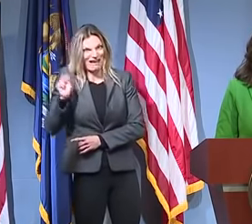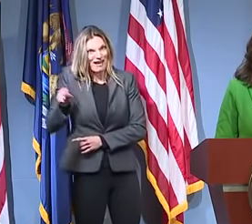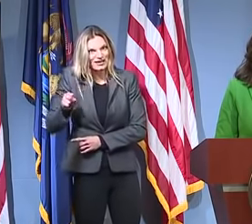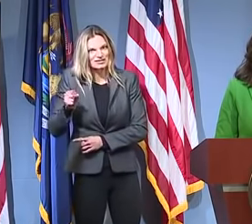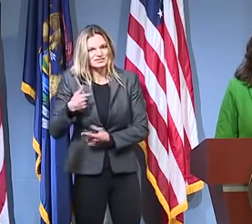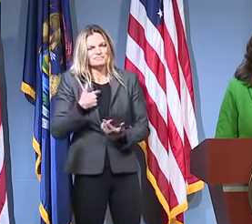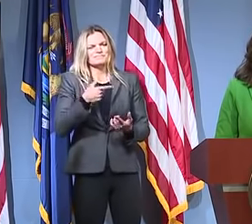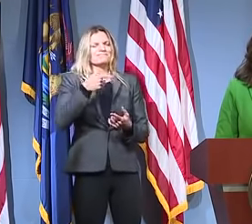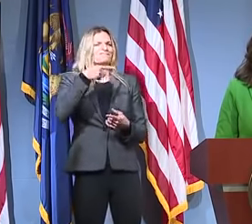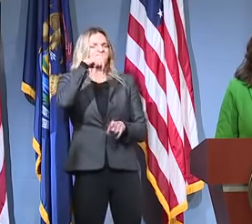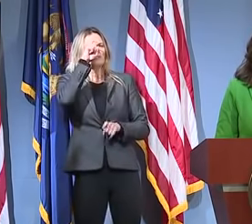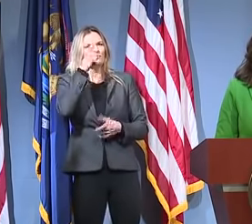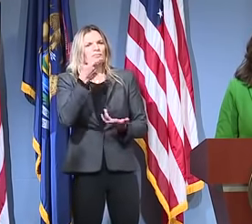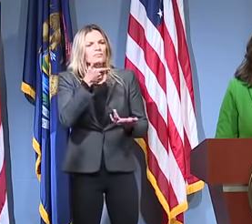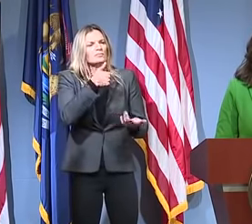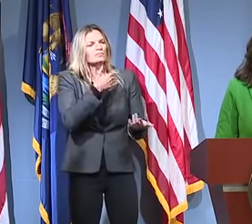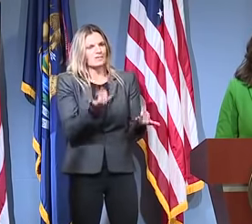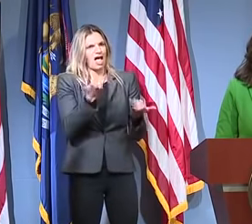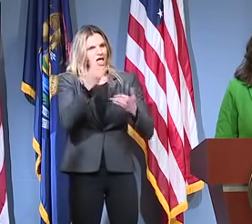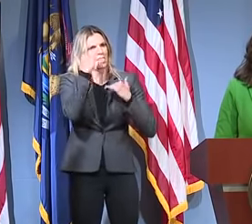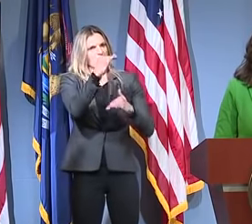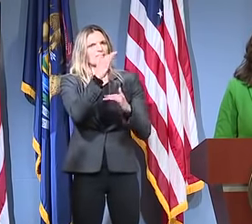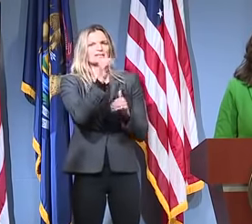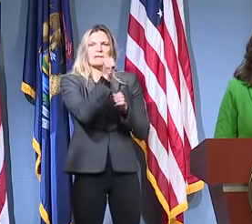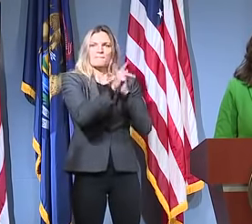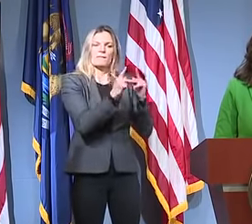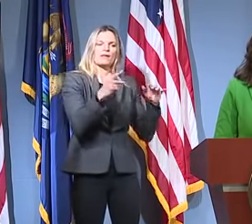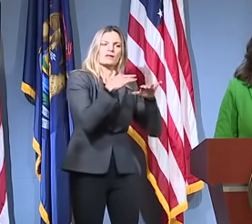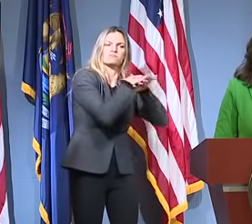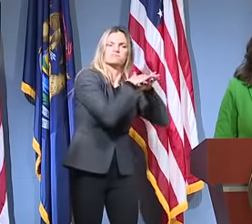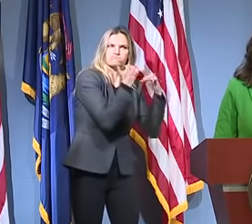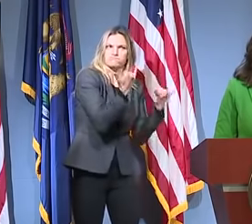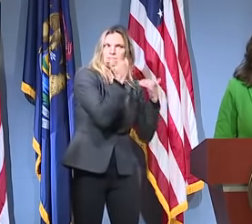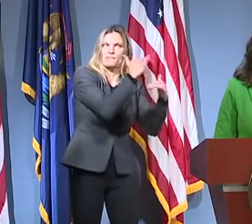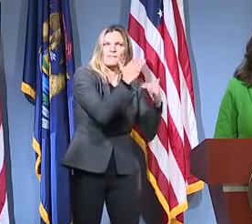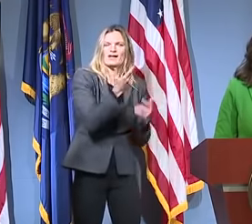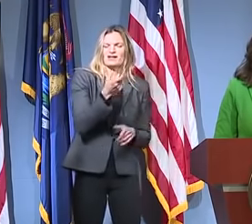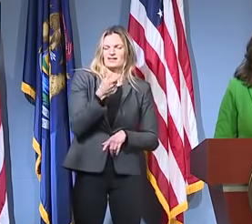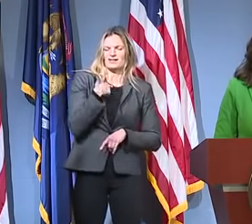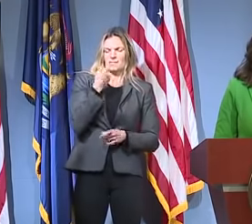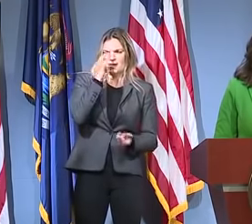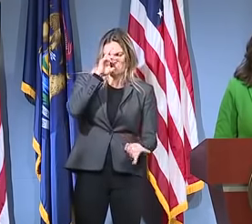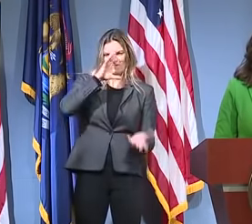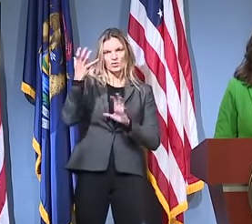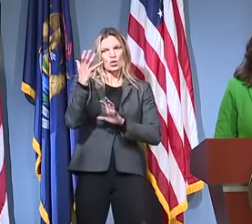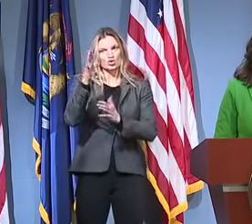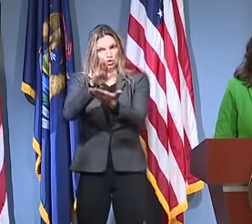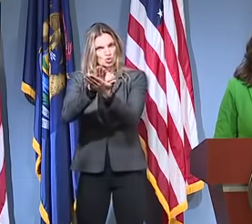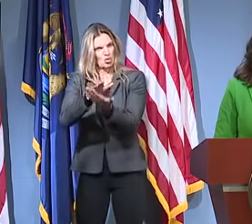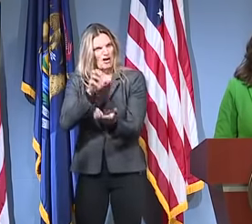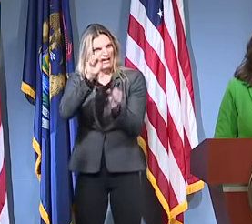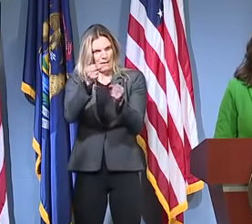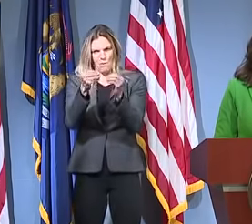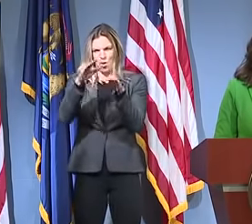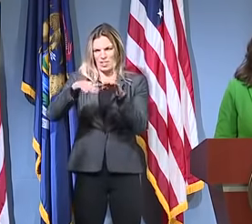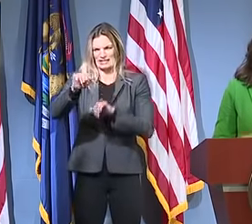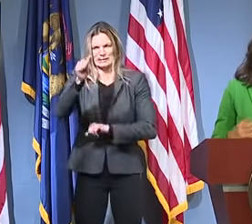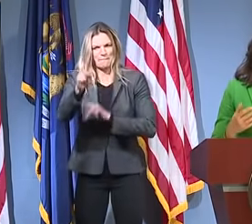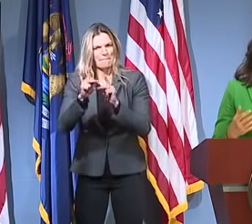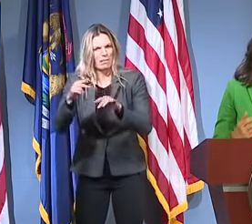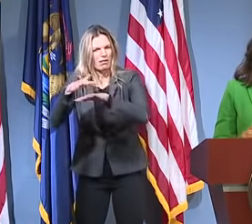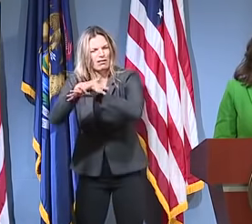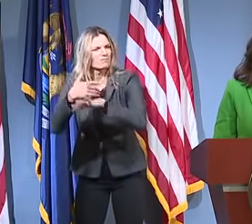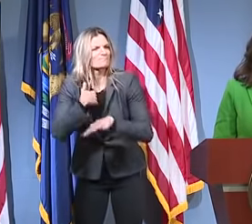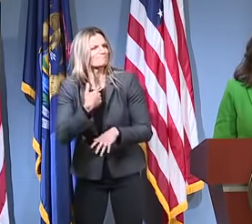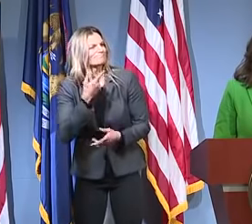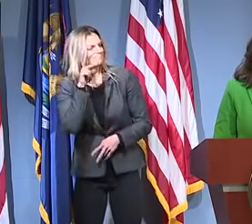not schools? And what science is that based on? So I might pull Dr. J in to be a part of this discussion because